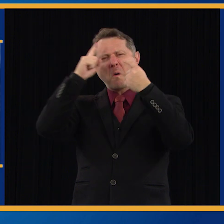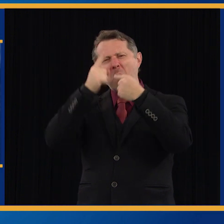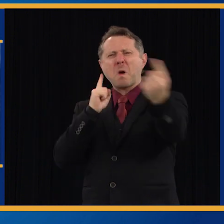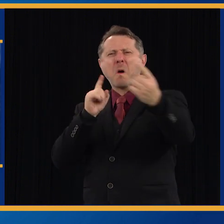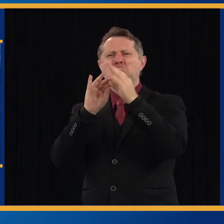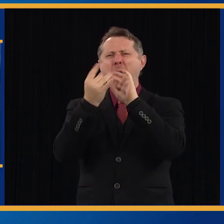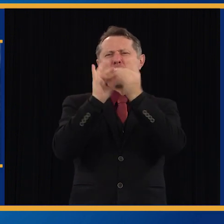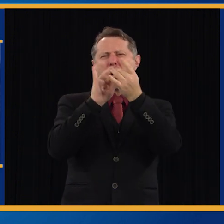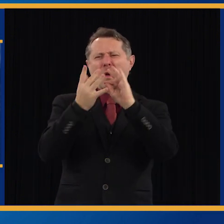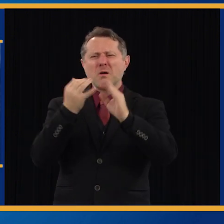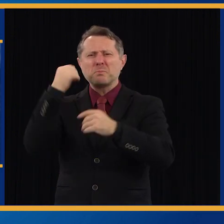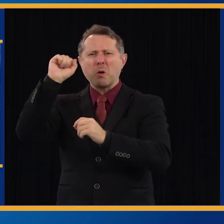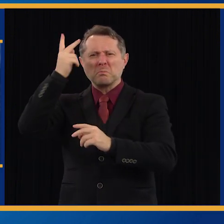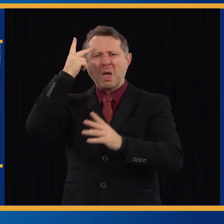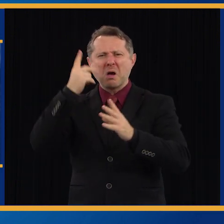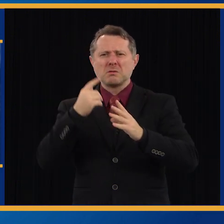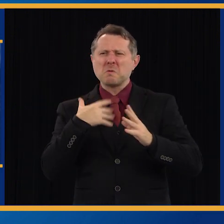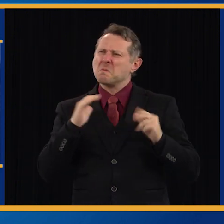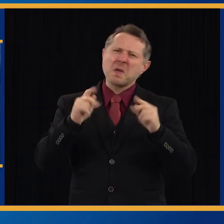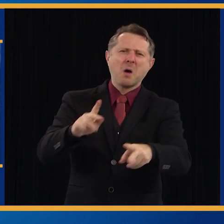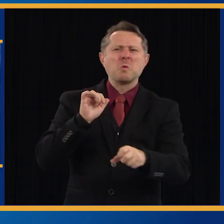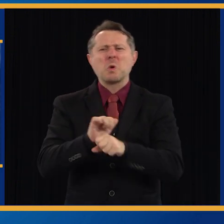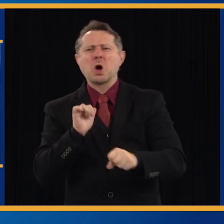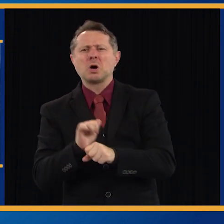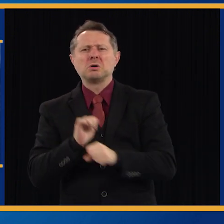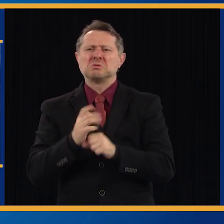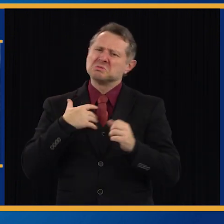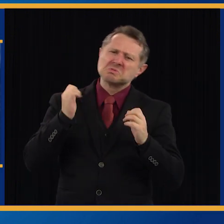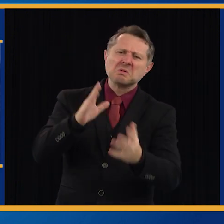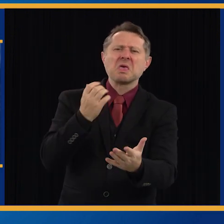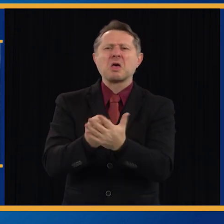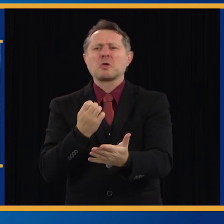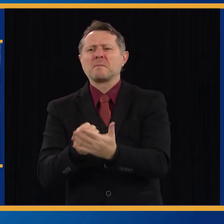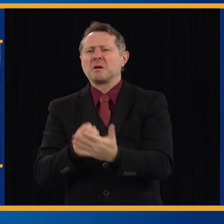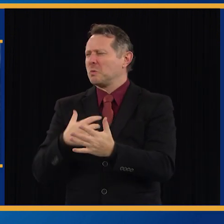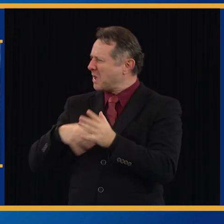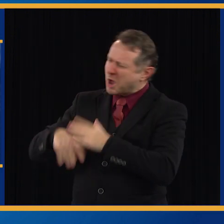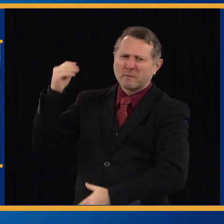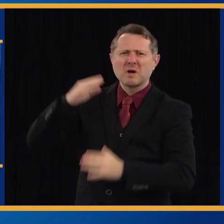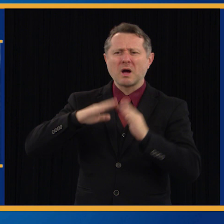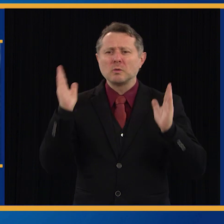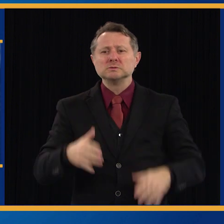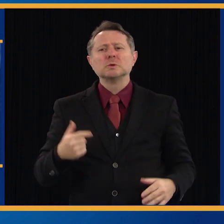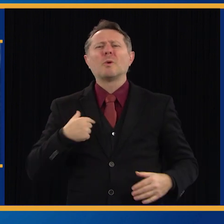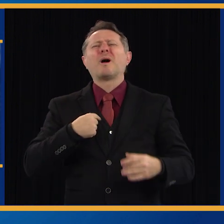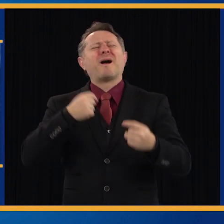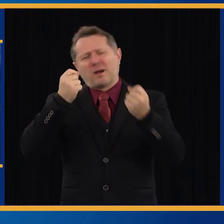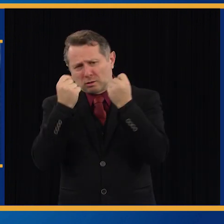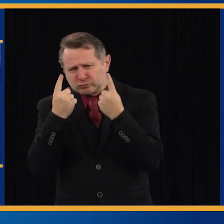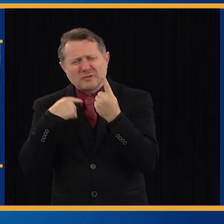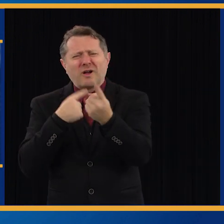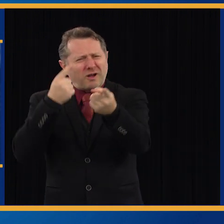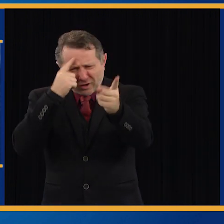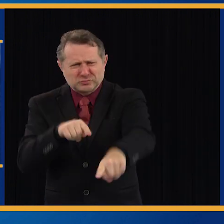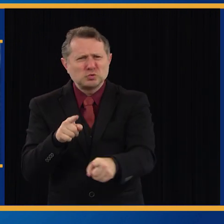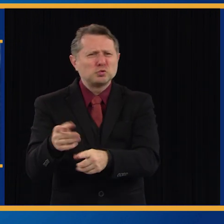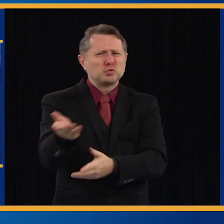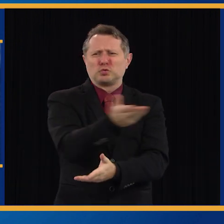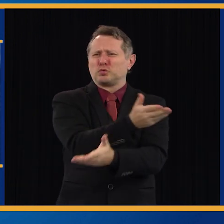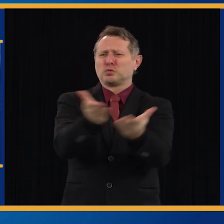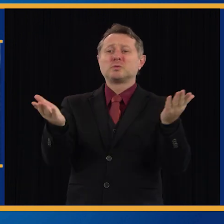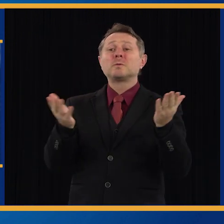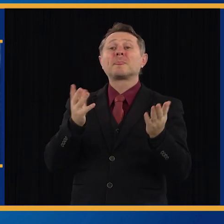back to work and we have to get the economy going and we have to get out of our homes. Nobody. The question is going to